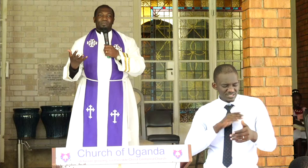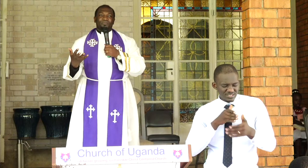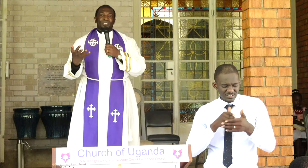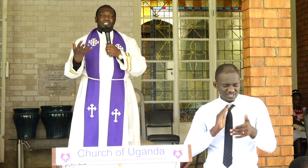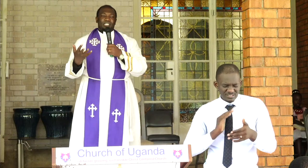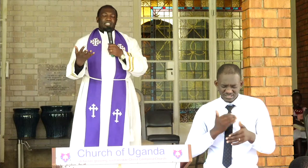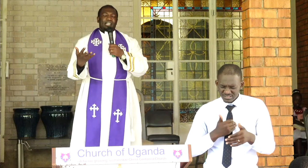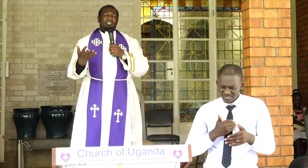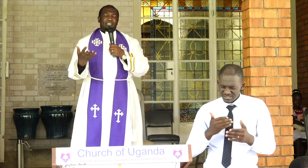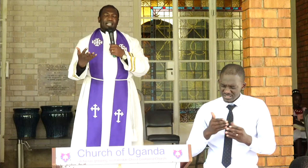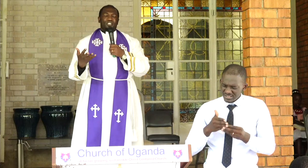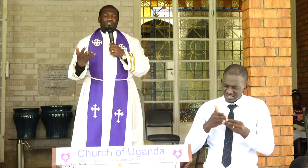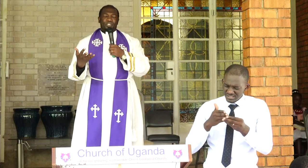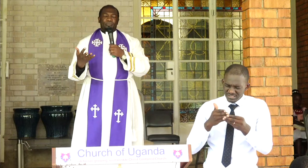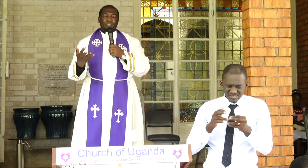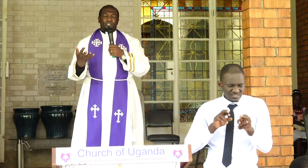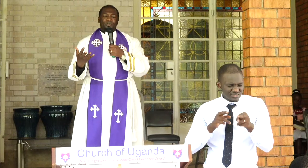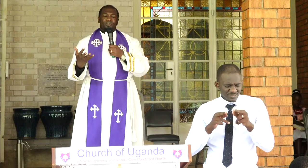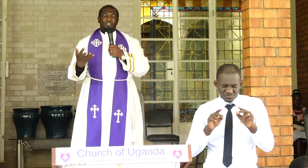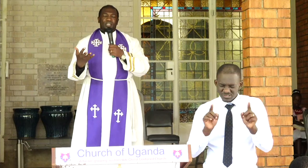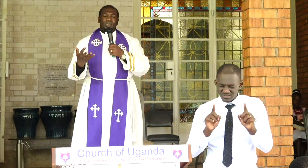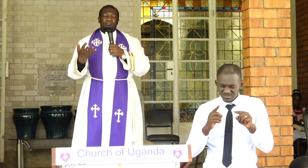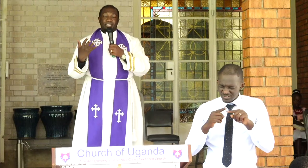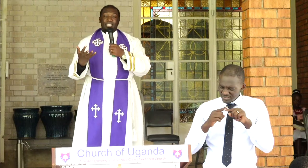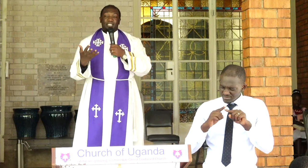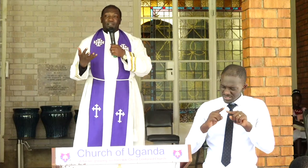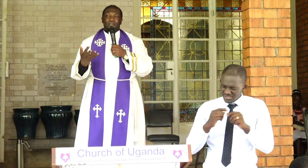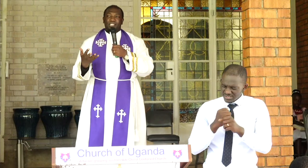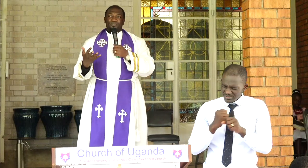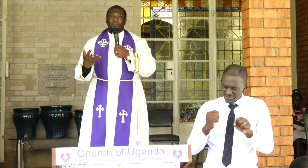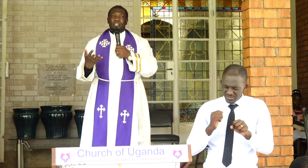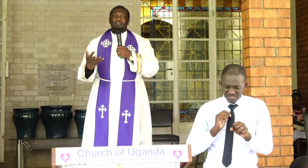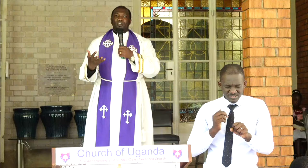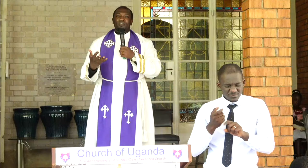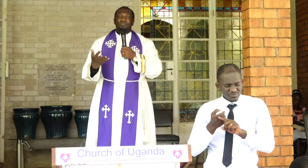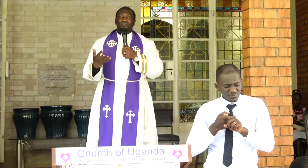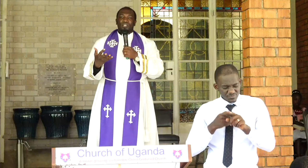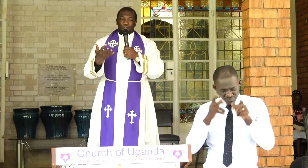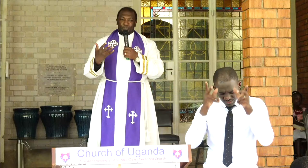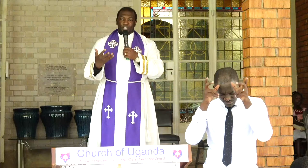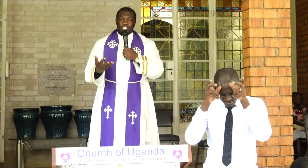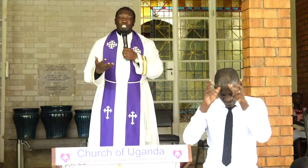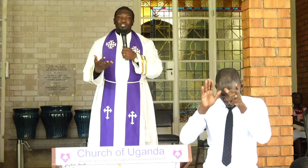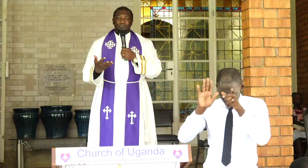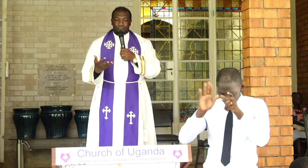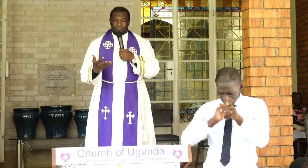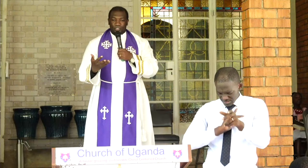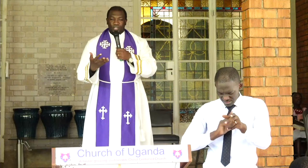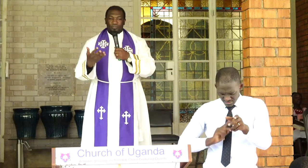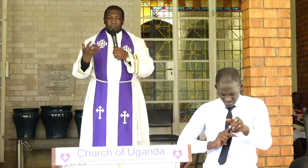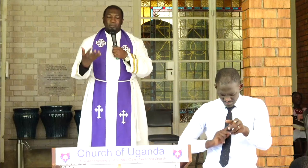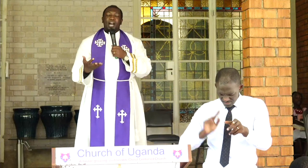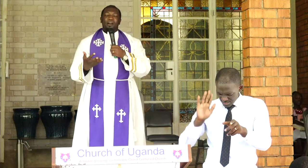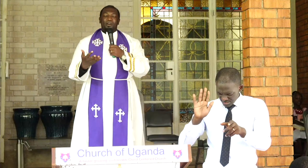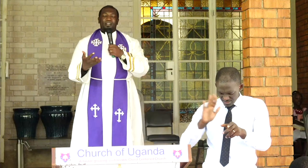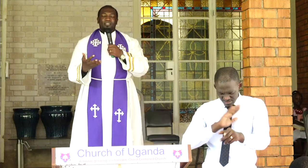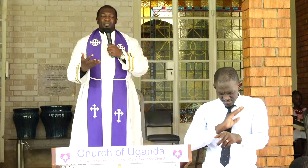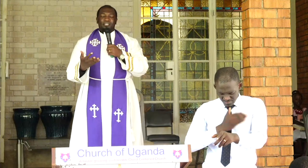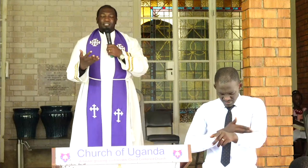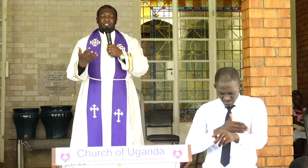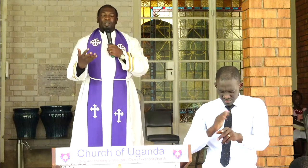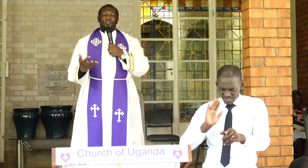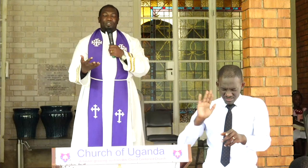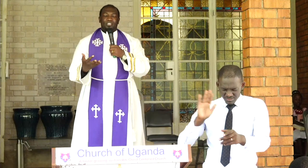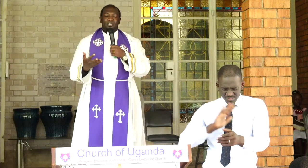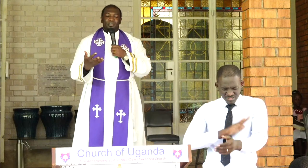us. Lead us not into temptation, but deliver us from evil. For the kingdom, the power,